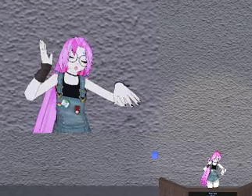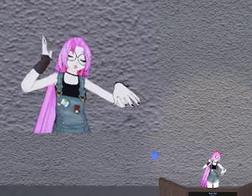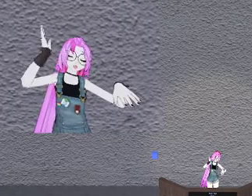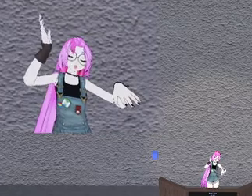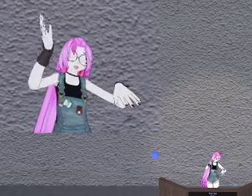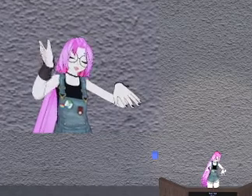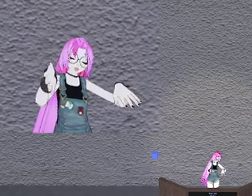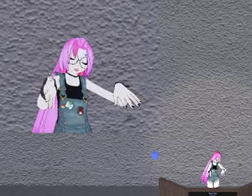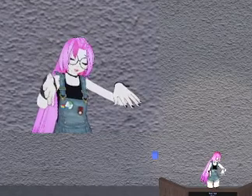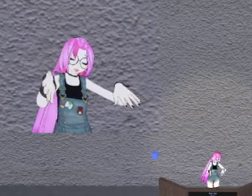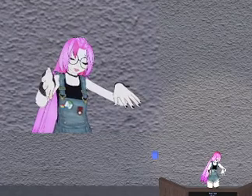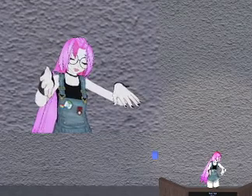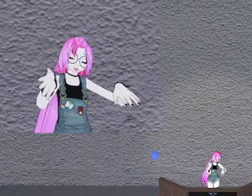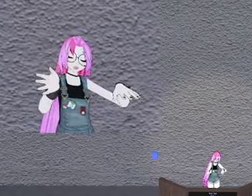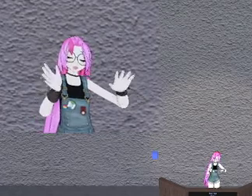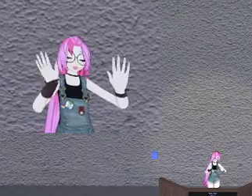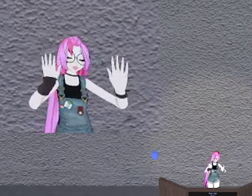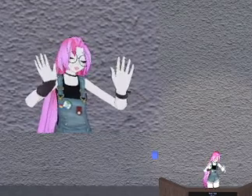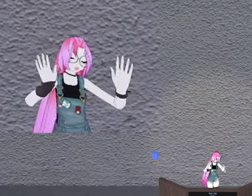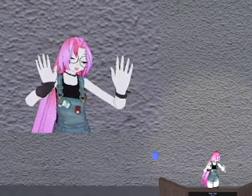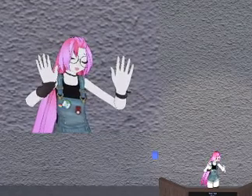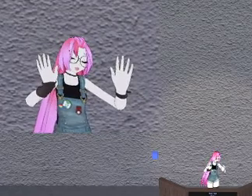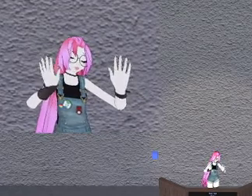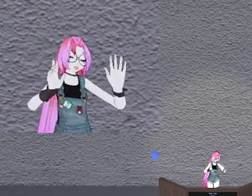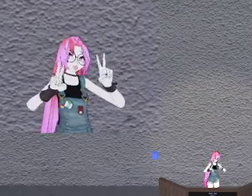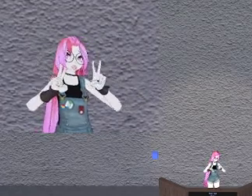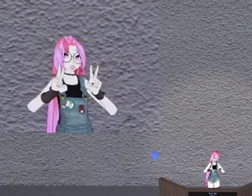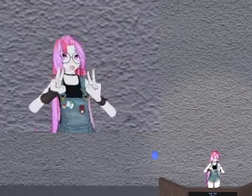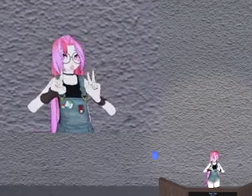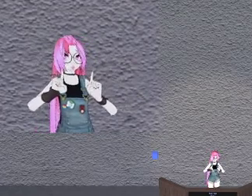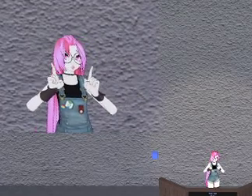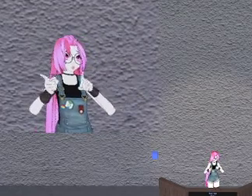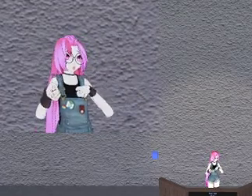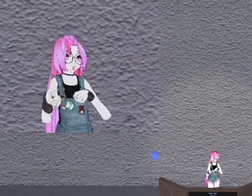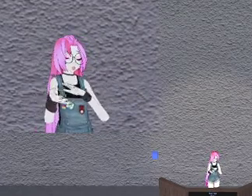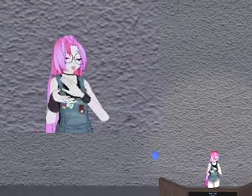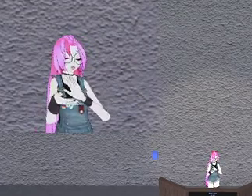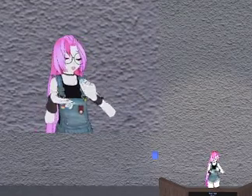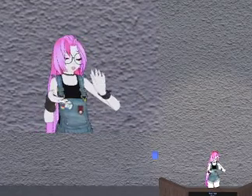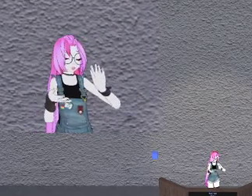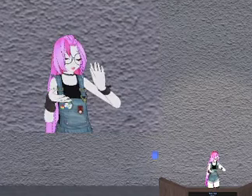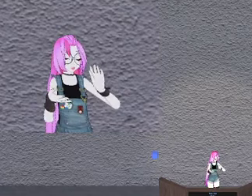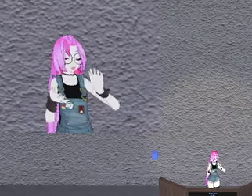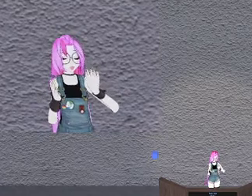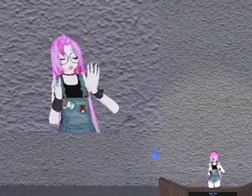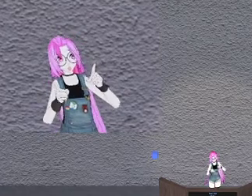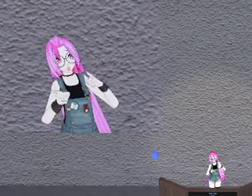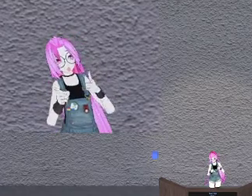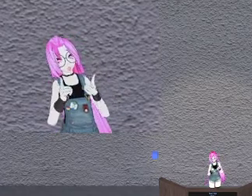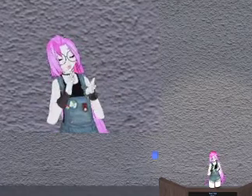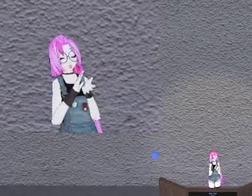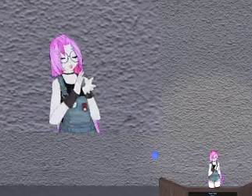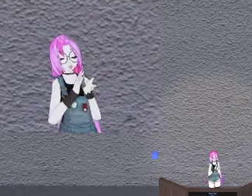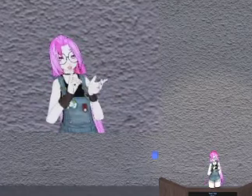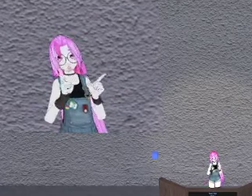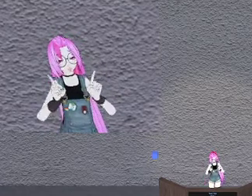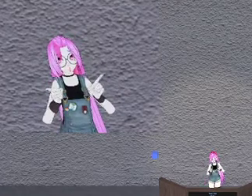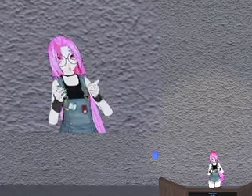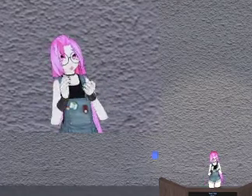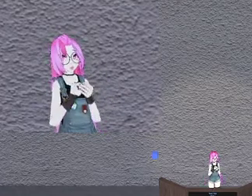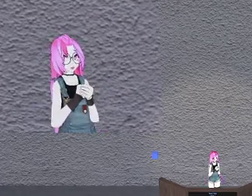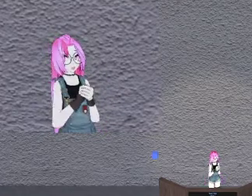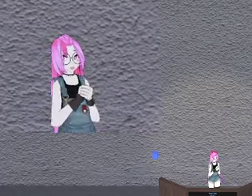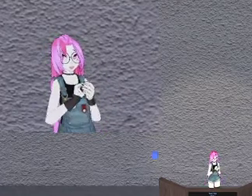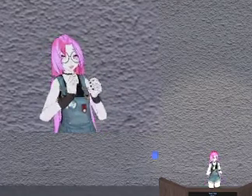college, I will go to university, you're not going to say that. You're not going to say going to college or going to school, going